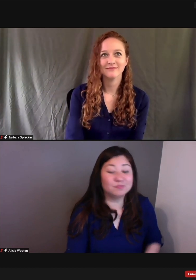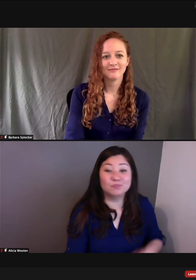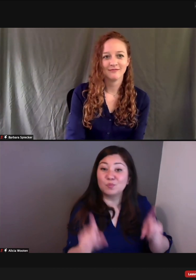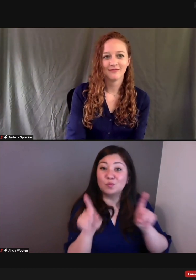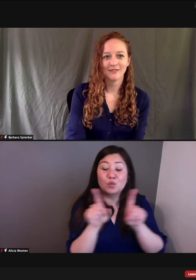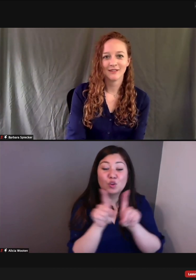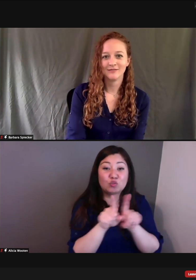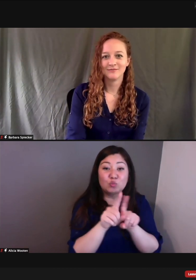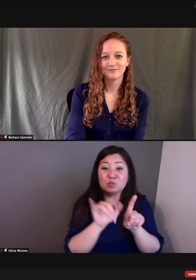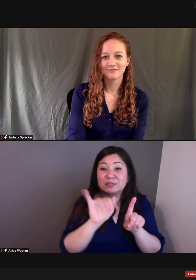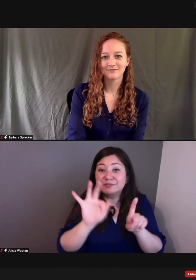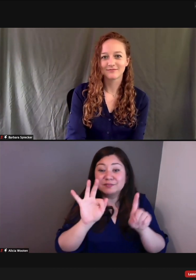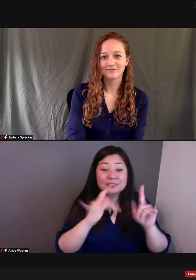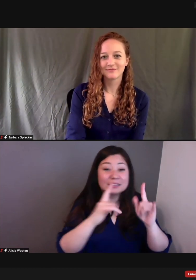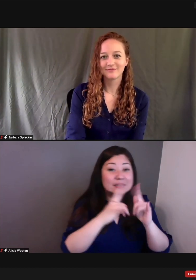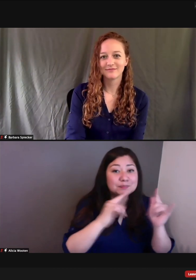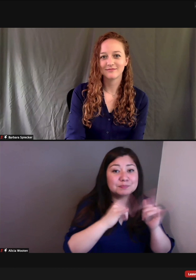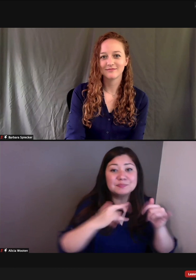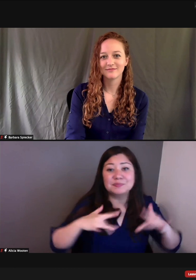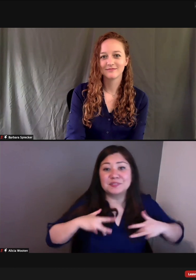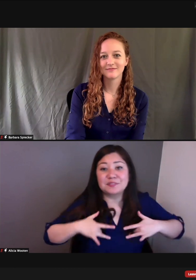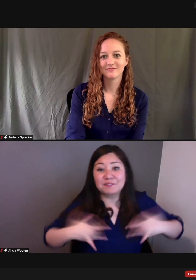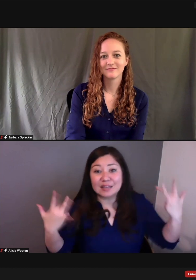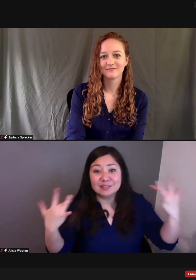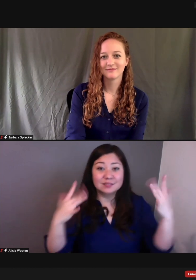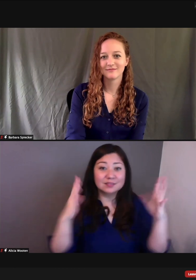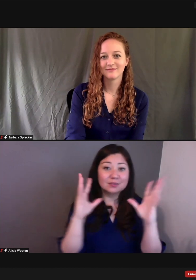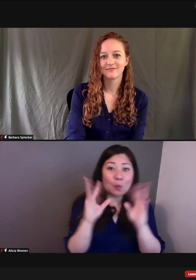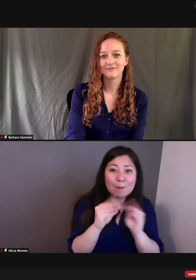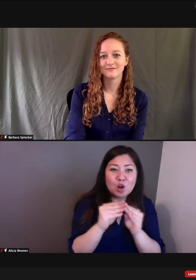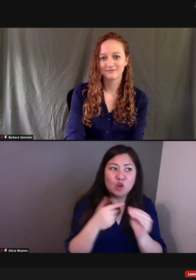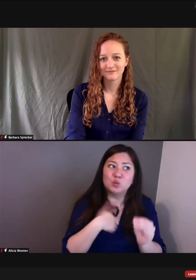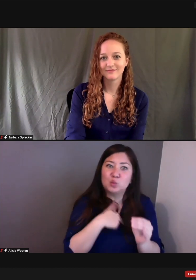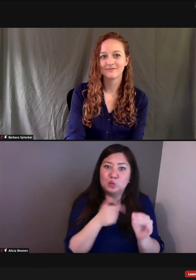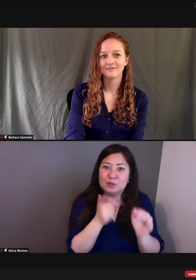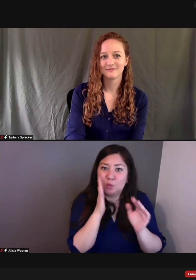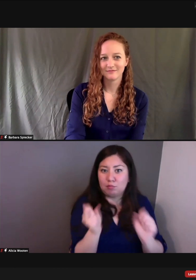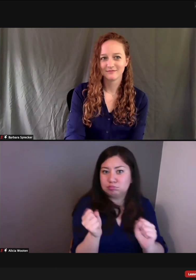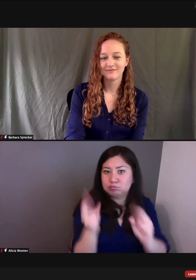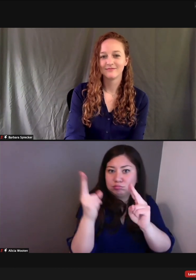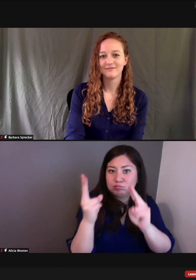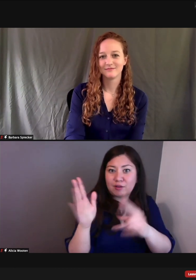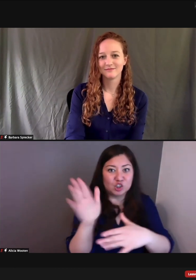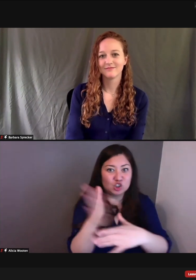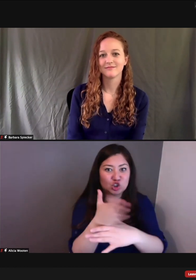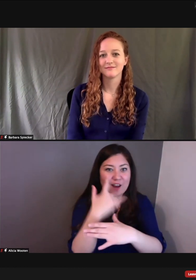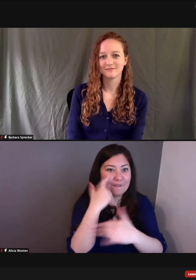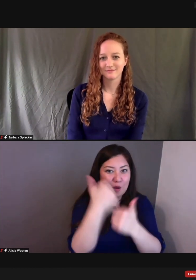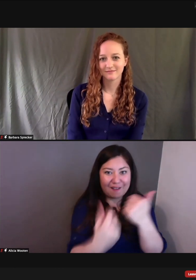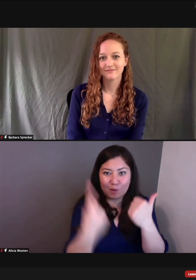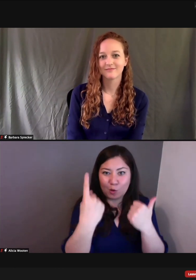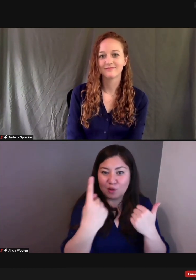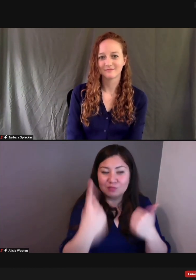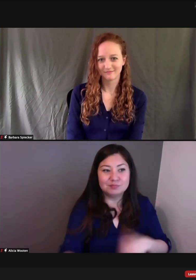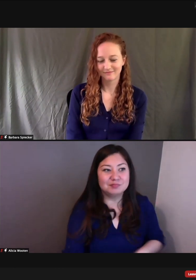check that out. If you open the homepage, that's what that looks like there.